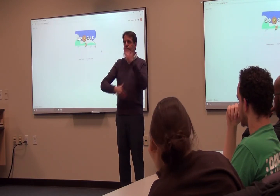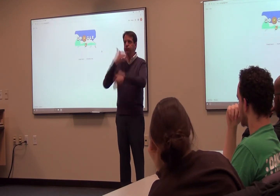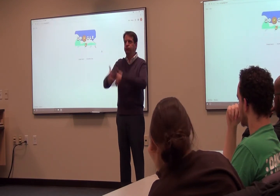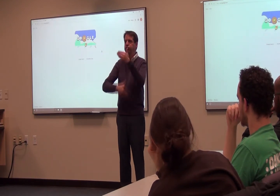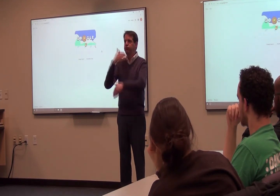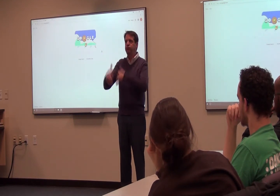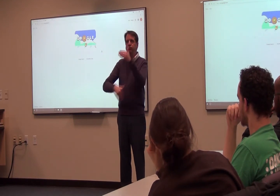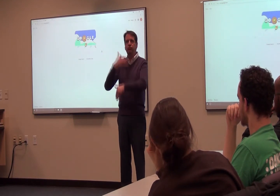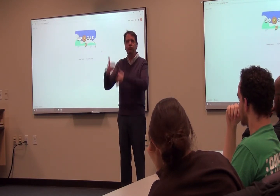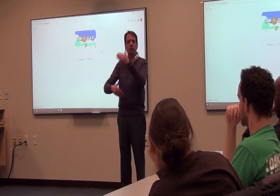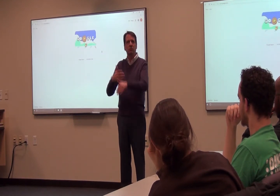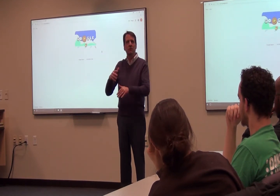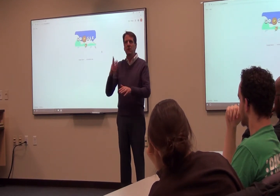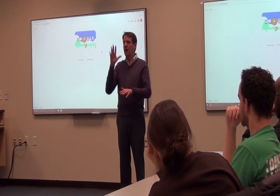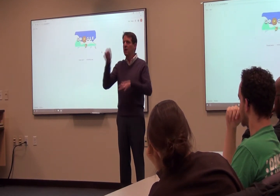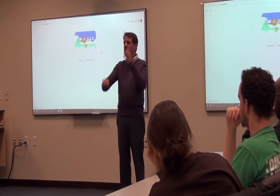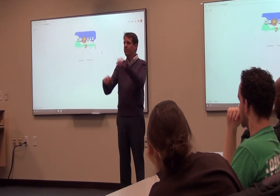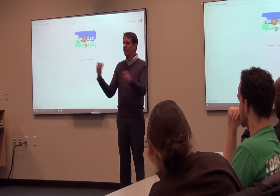And Japan was really trying to